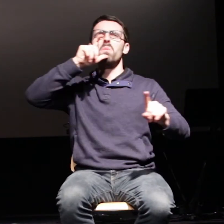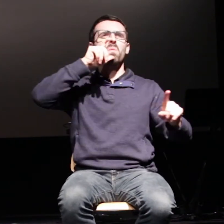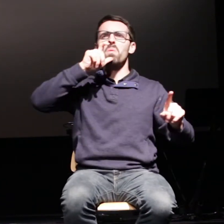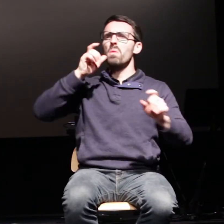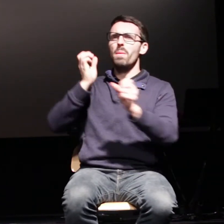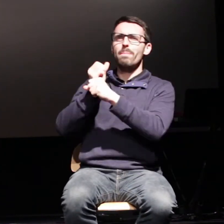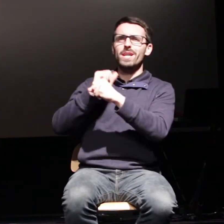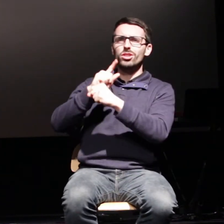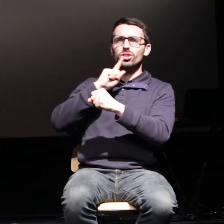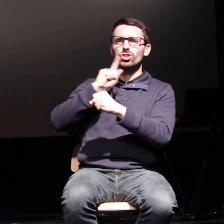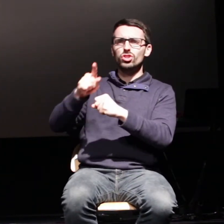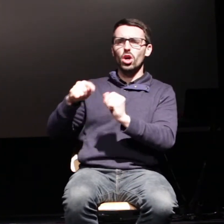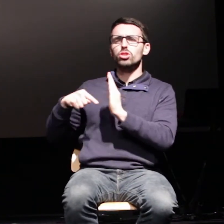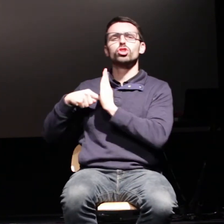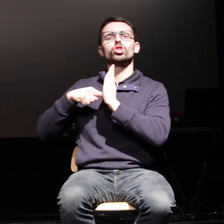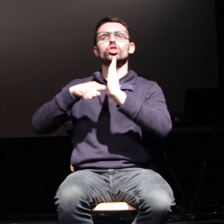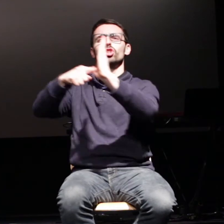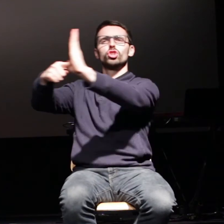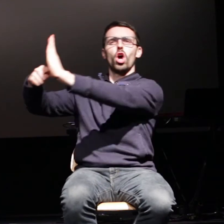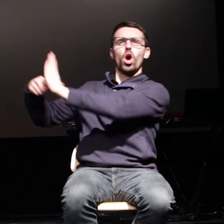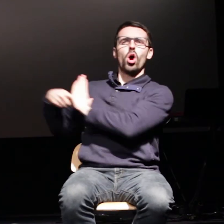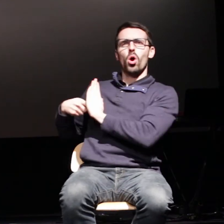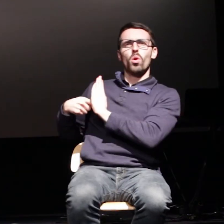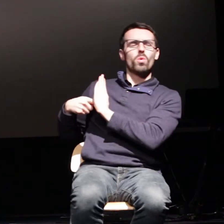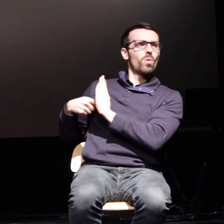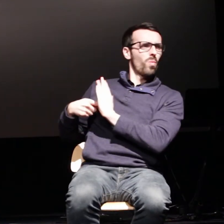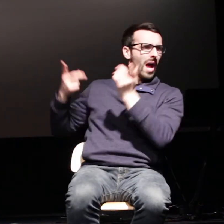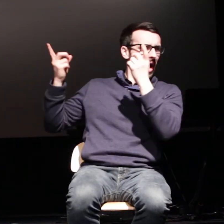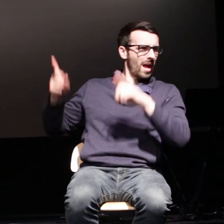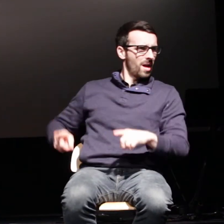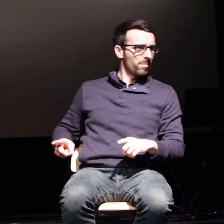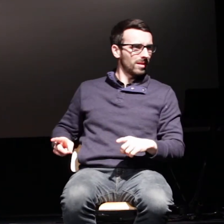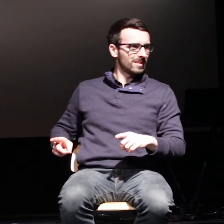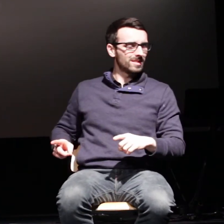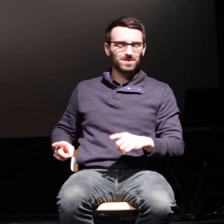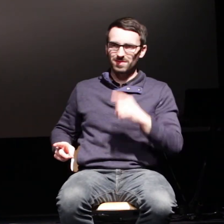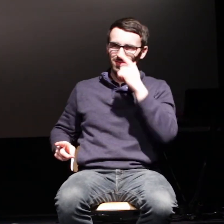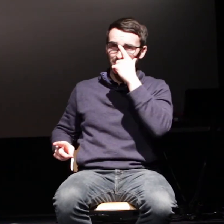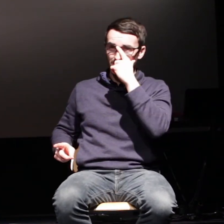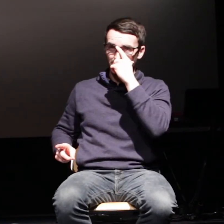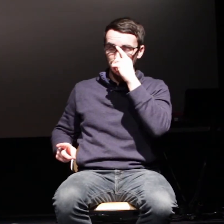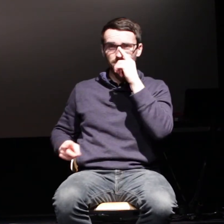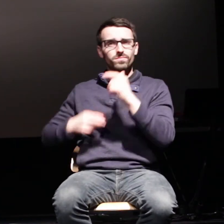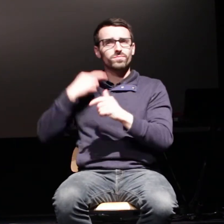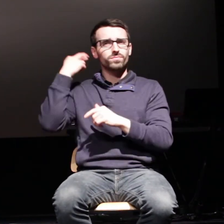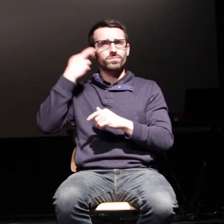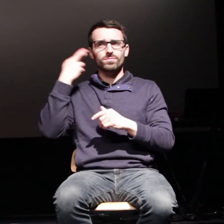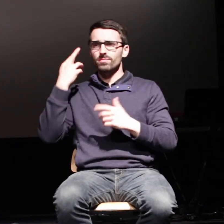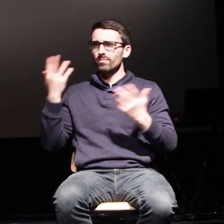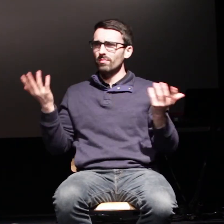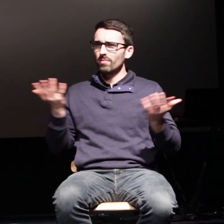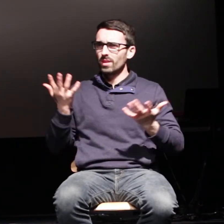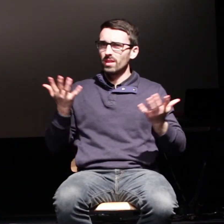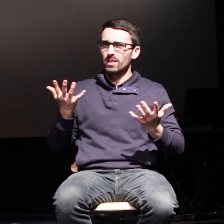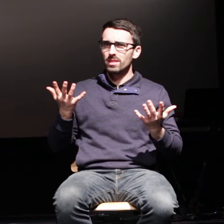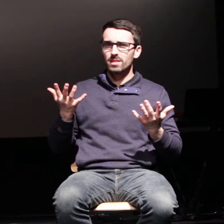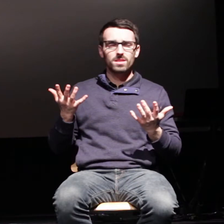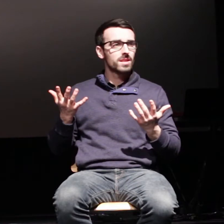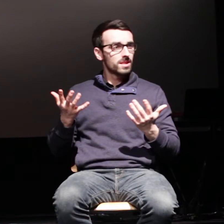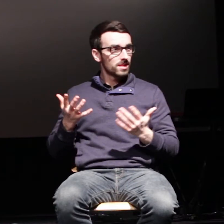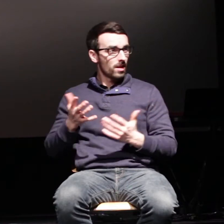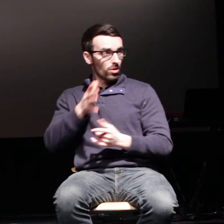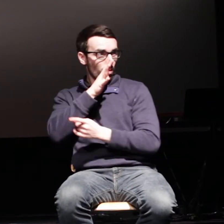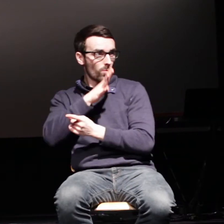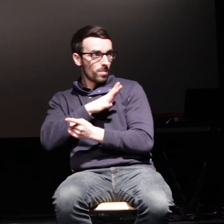goes public with her healing, goes public with what she experienced? I think the reason has to do with something that she